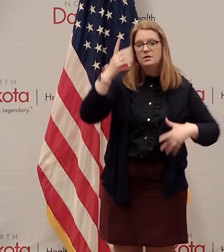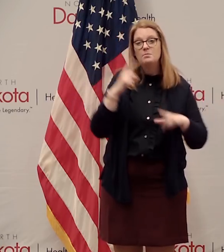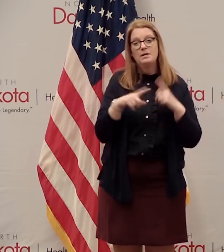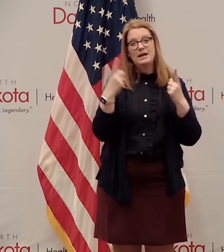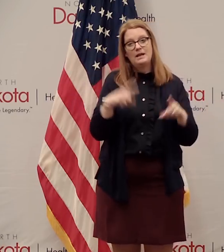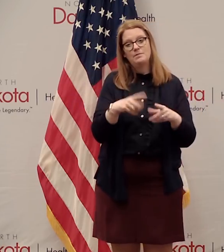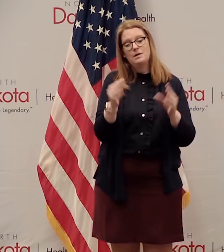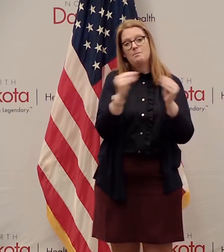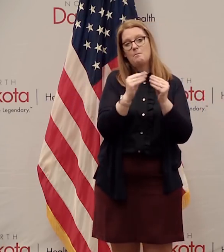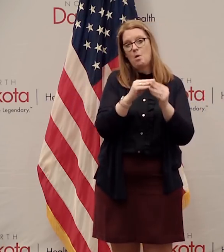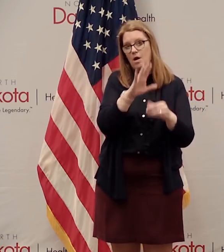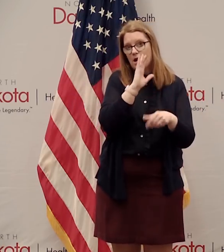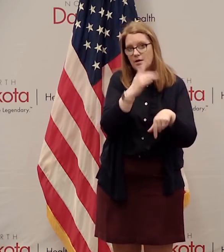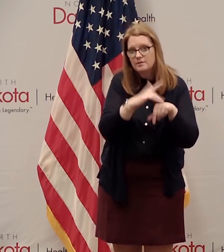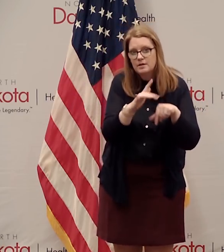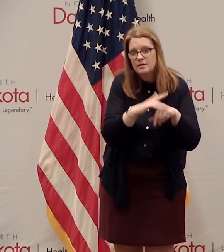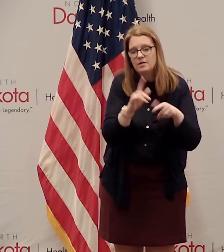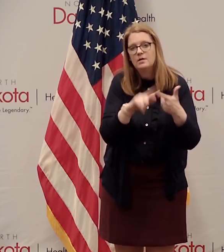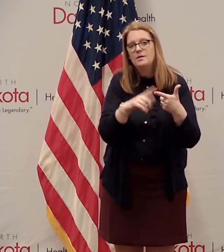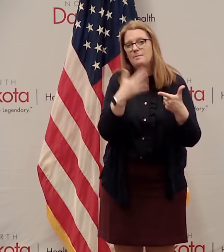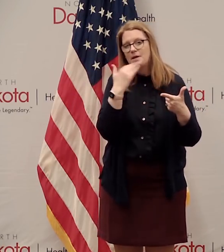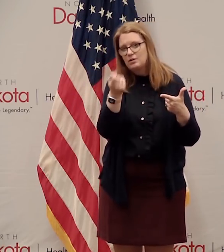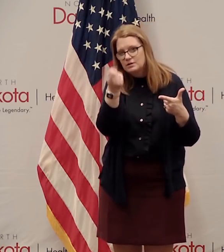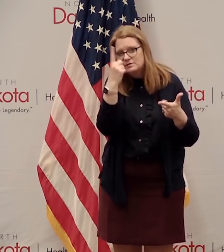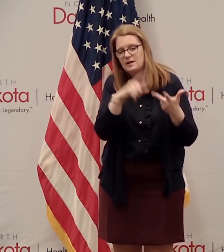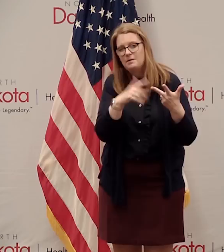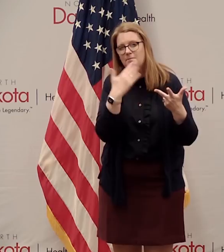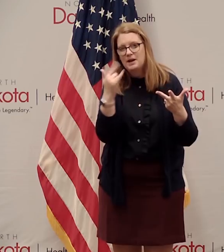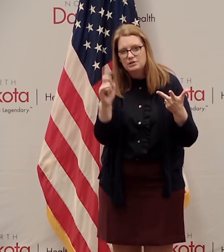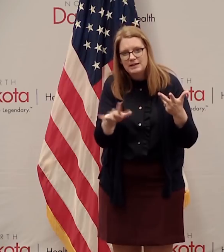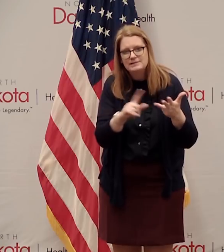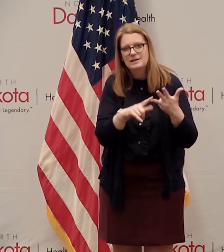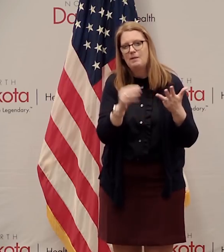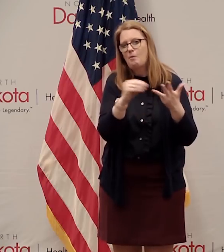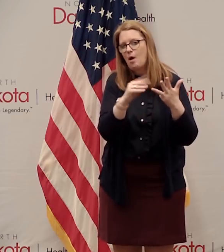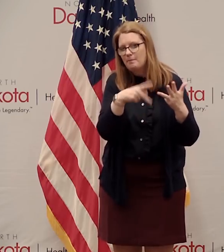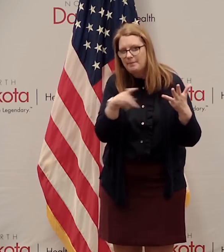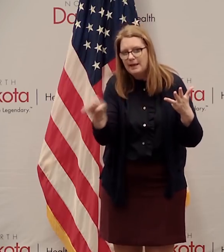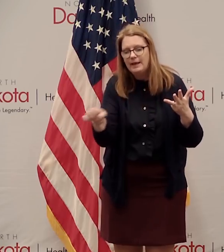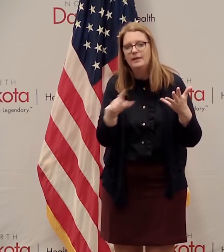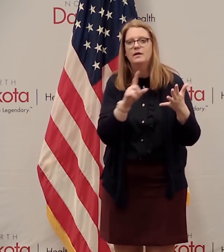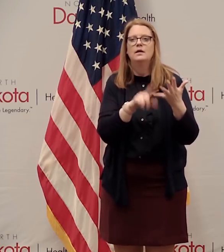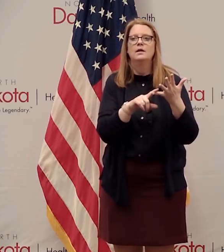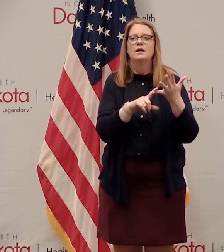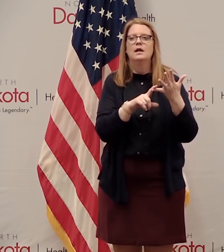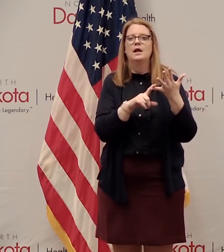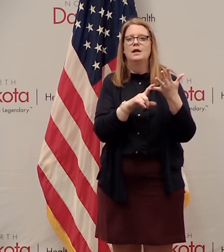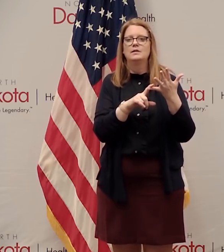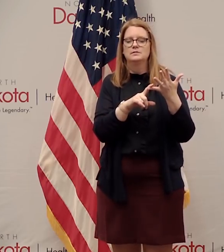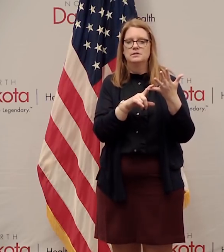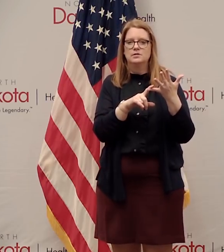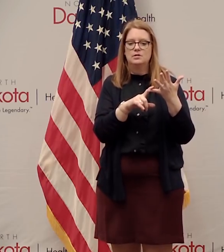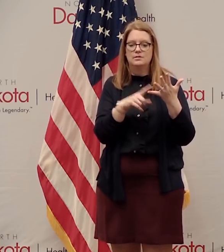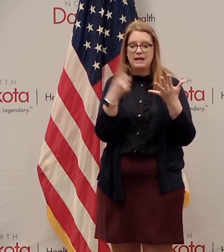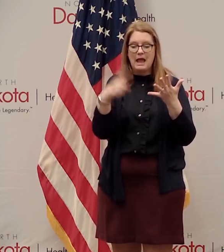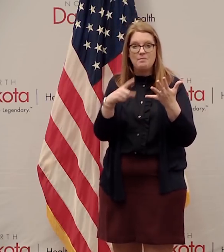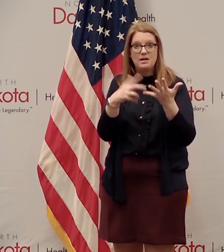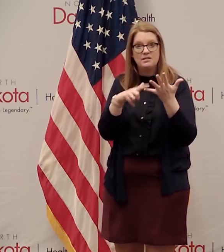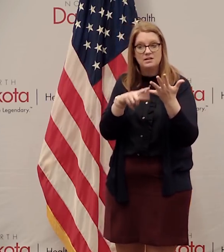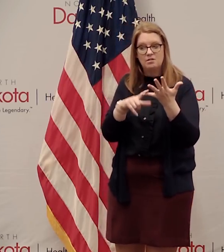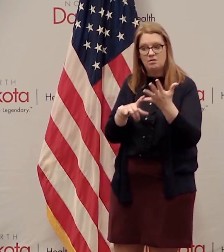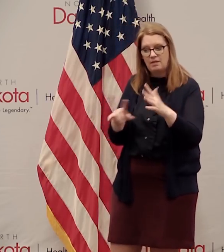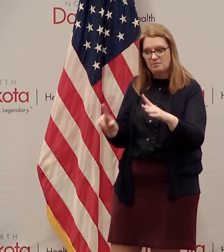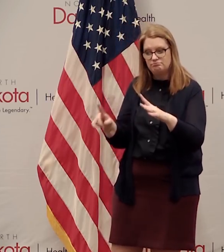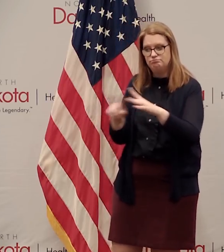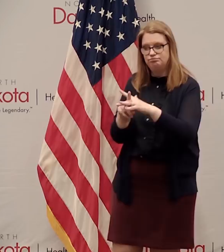more healthcare capacity, better understanding, better testing, better ability to come in and close things down if there's a hot spot.